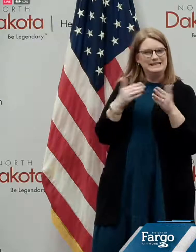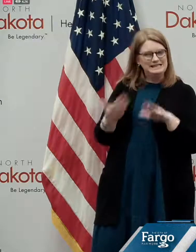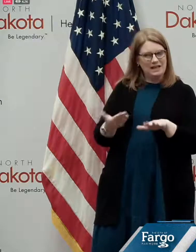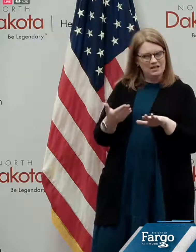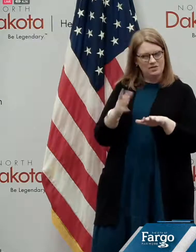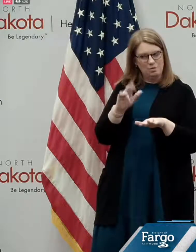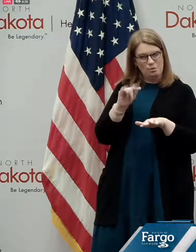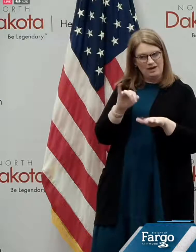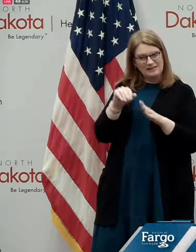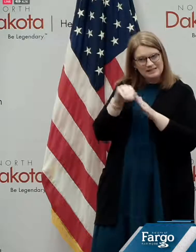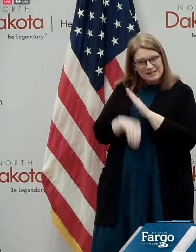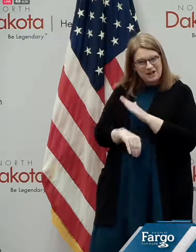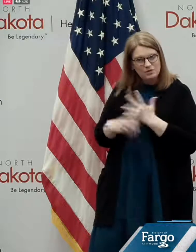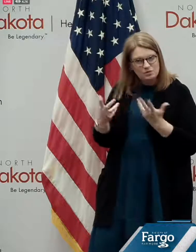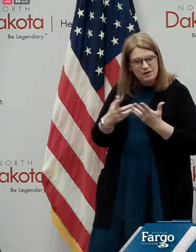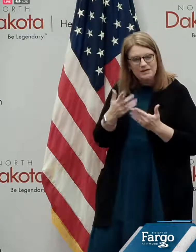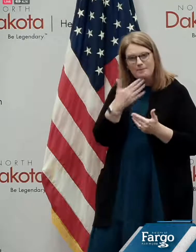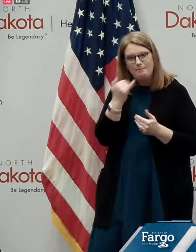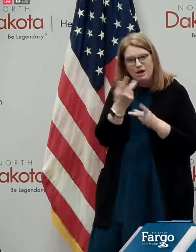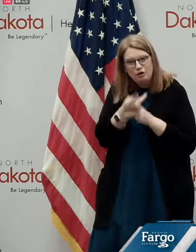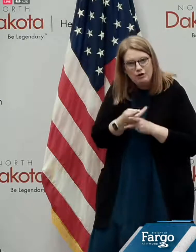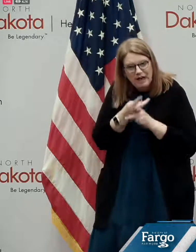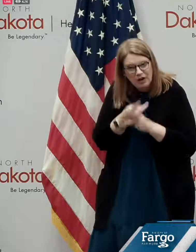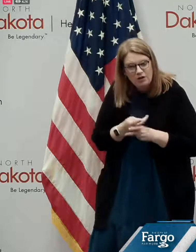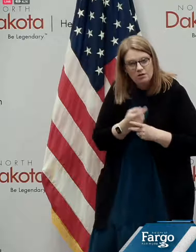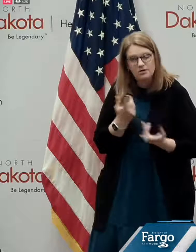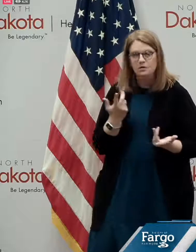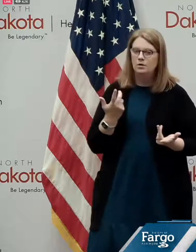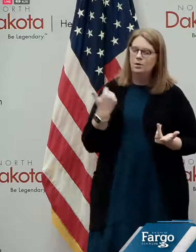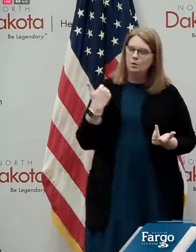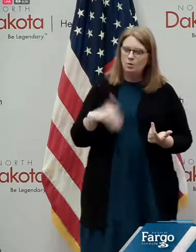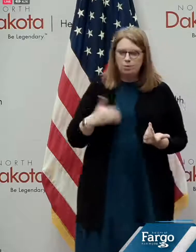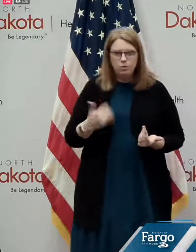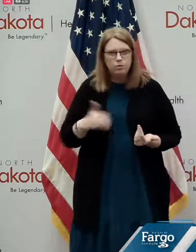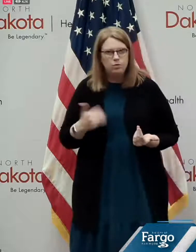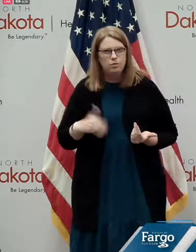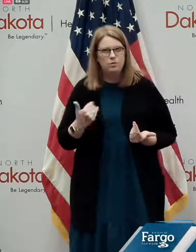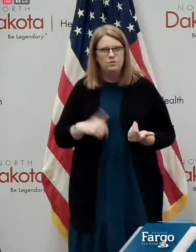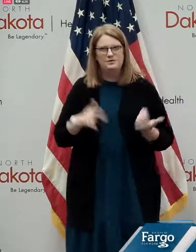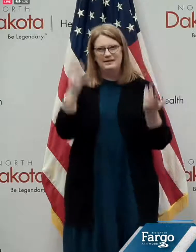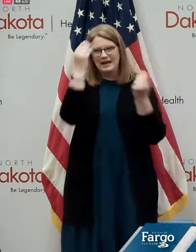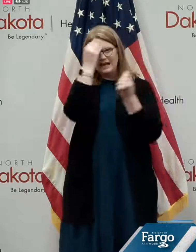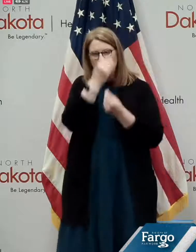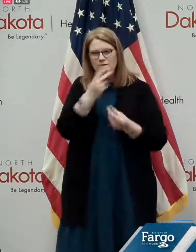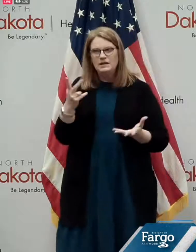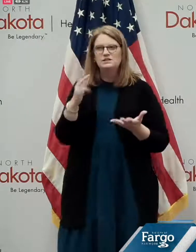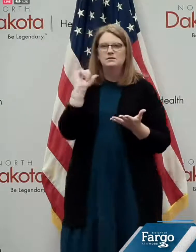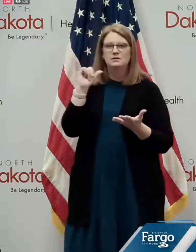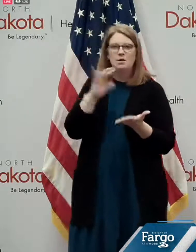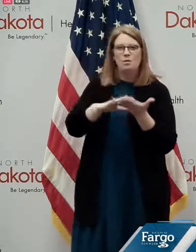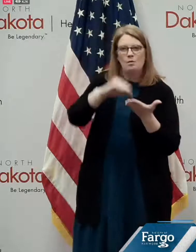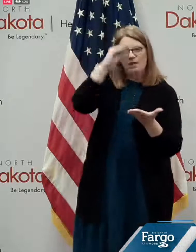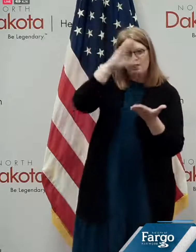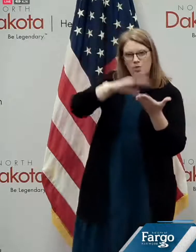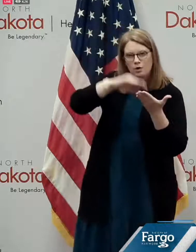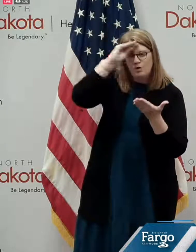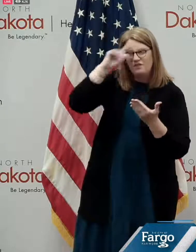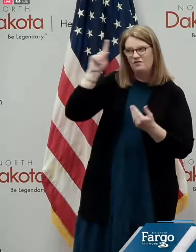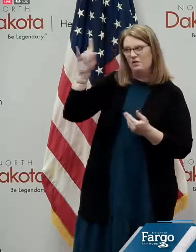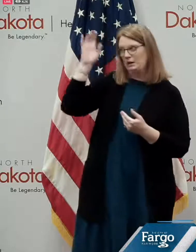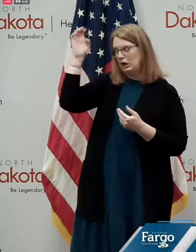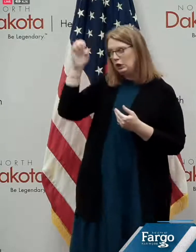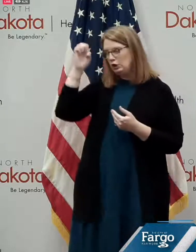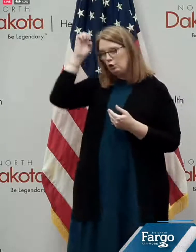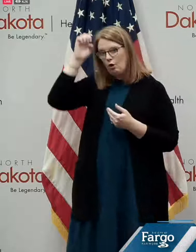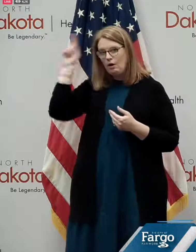is actually better care. There is learning that's coming, both from Europe and from the New York metro area about the